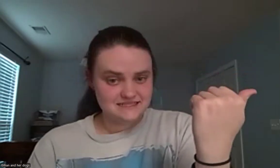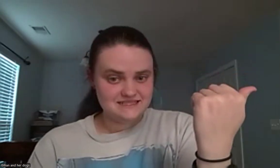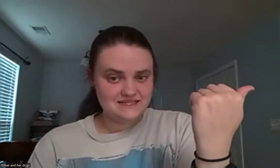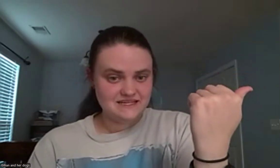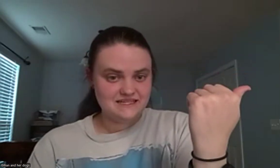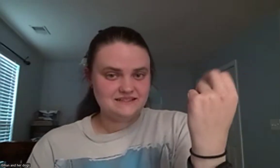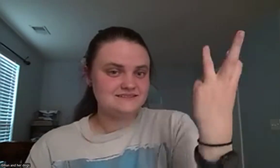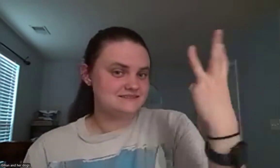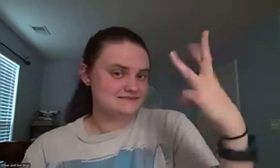16,